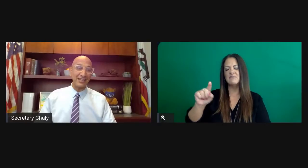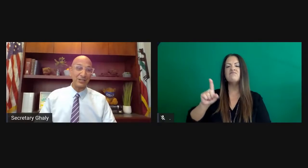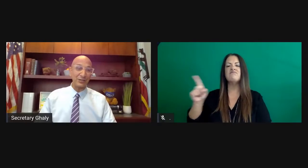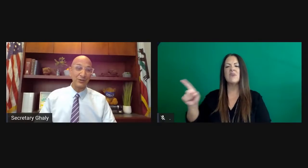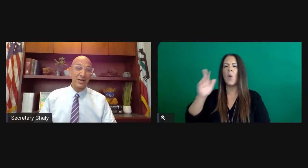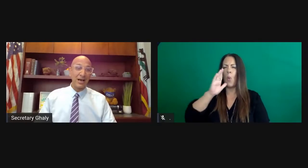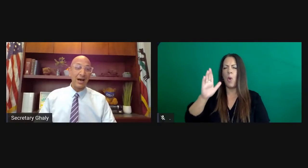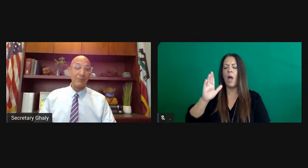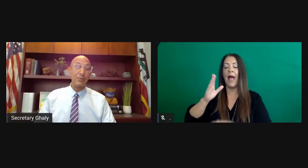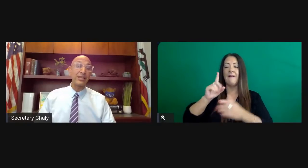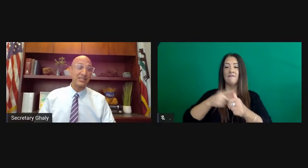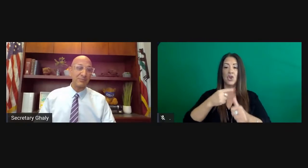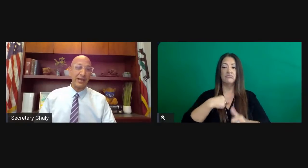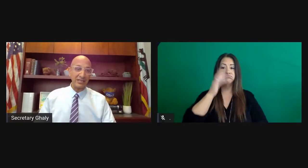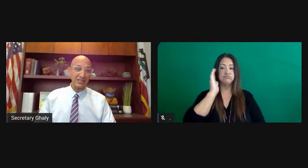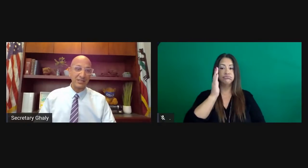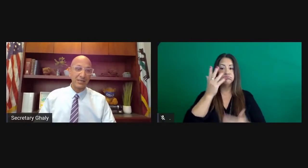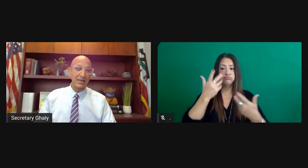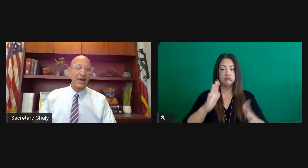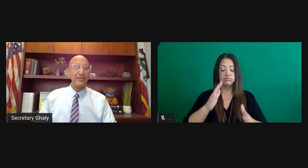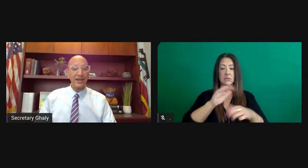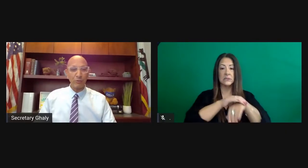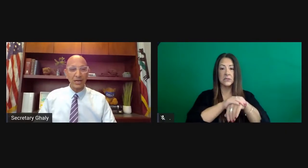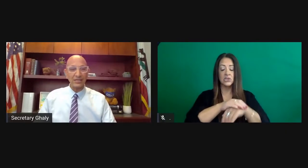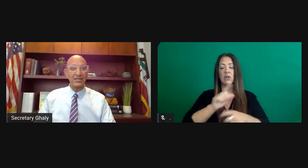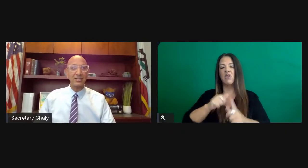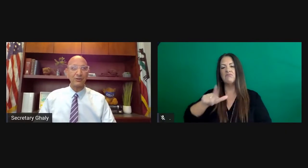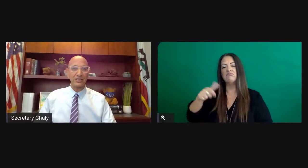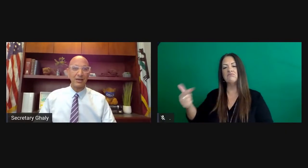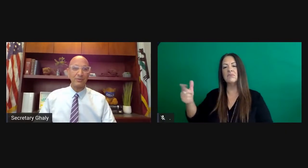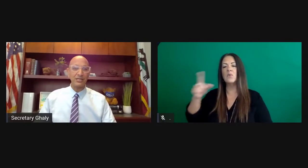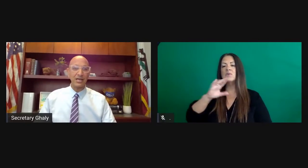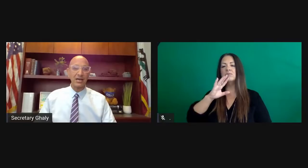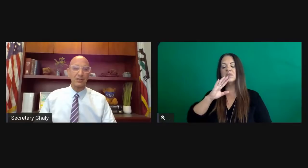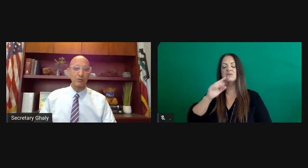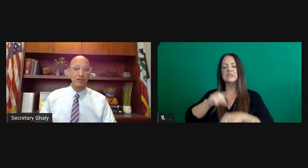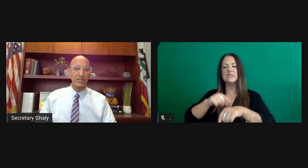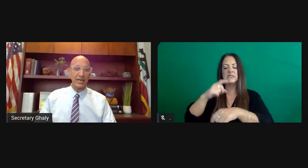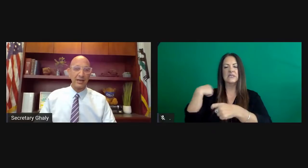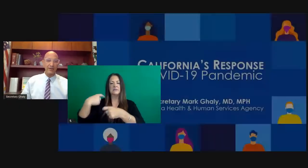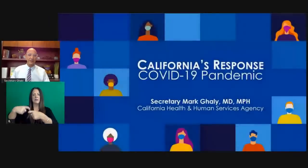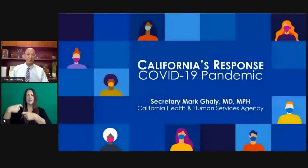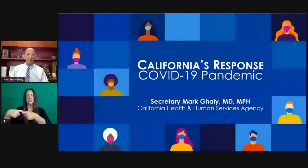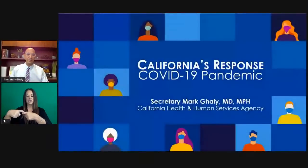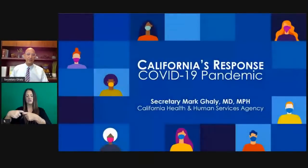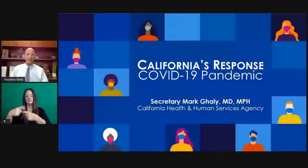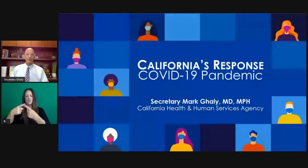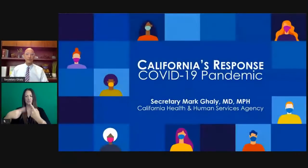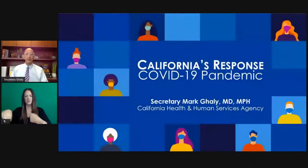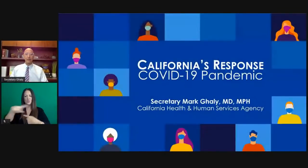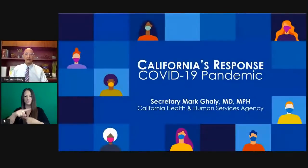presentation that I do, but in Spanish. And then we'll get to the tier assignments towards the end.